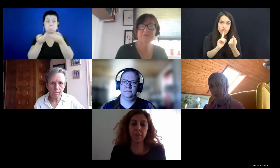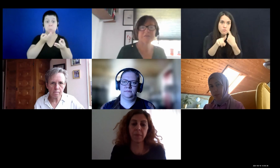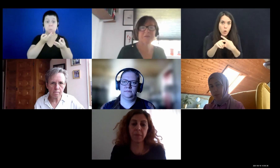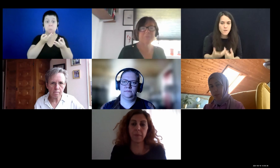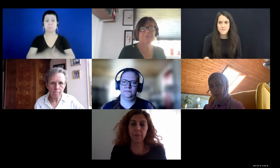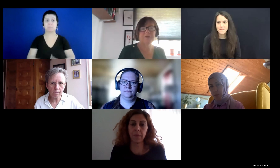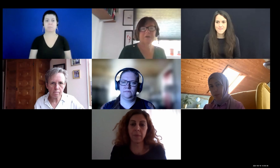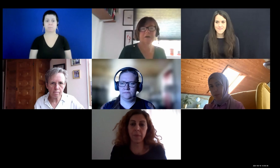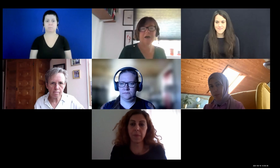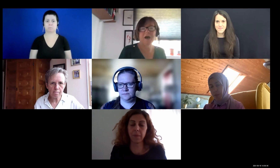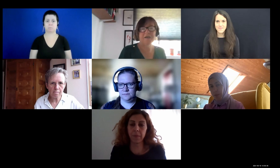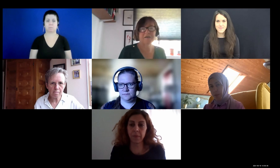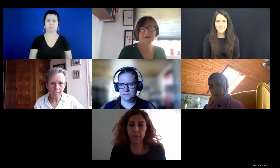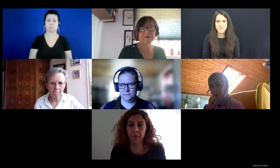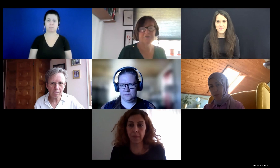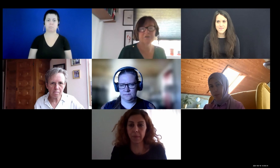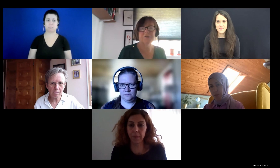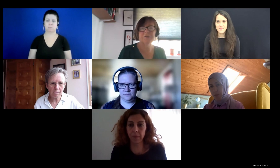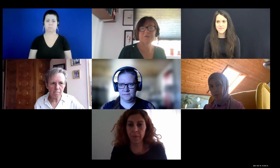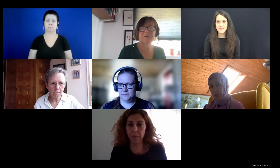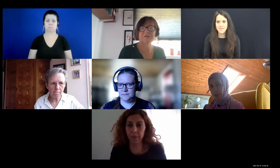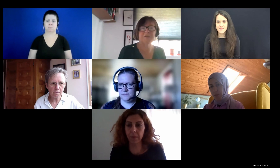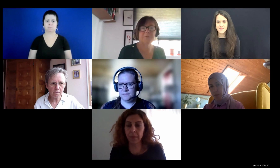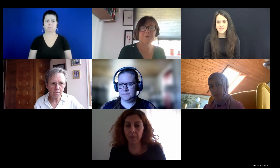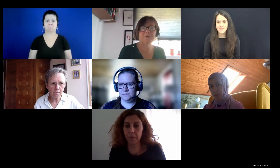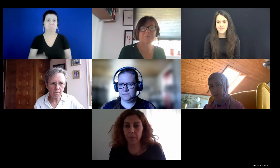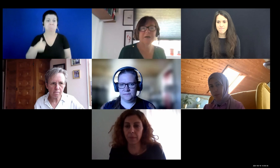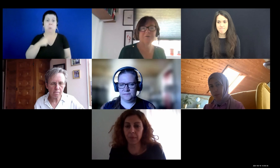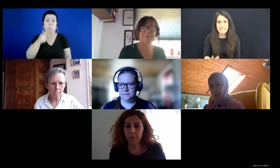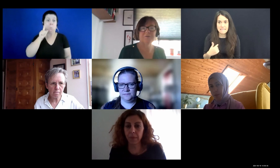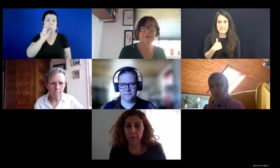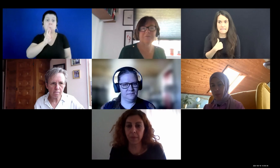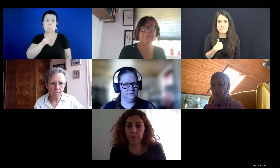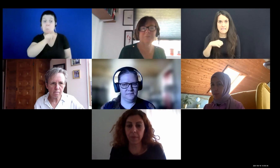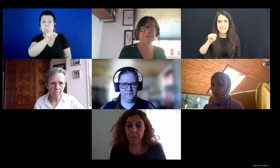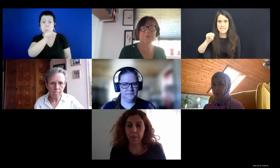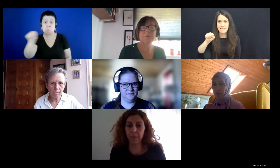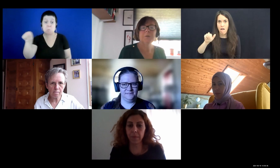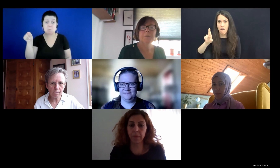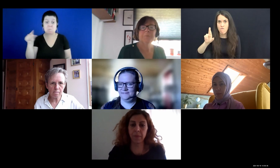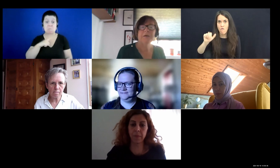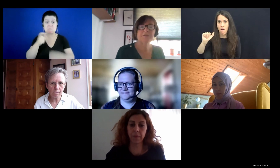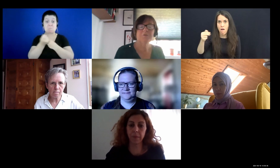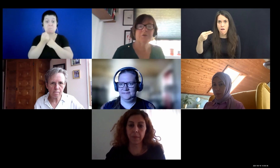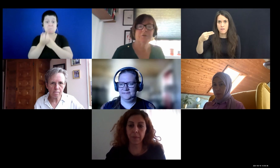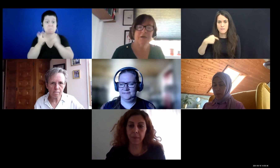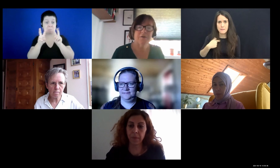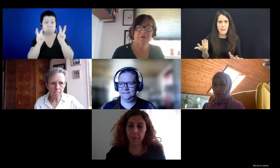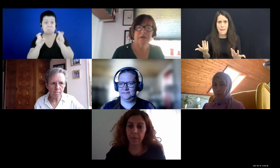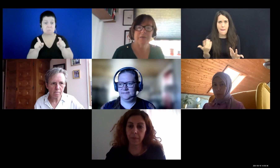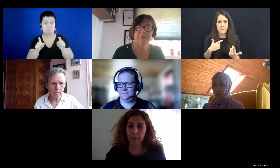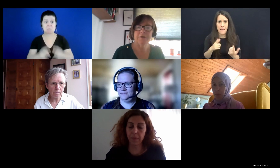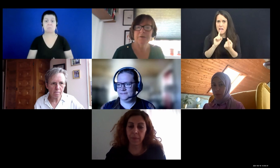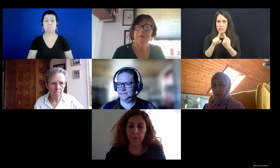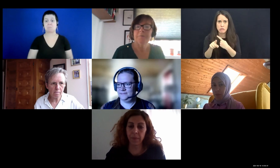This isn't something I can't answer this. Does anybody on the panel have information? I don't know if there